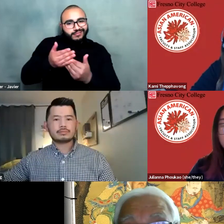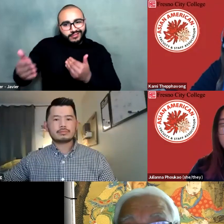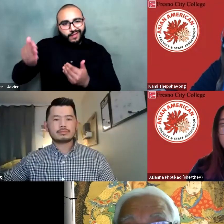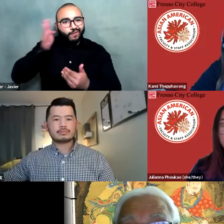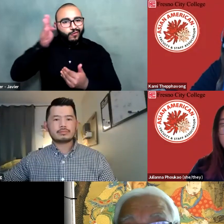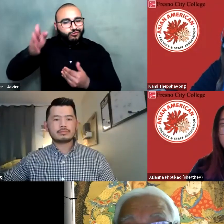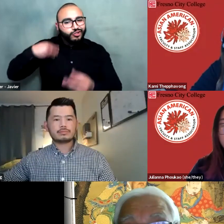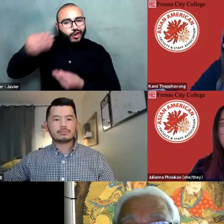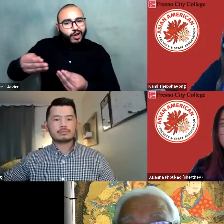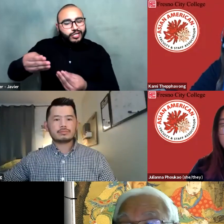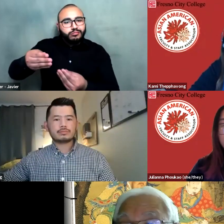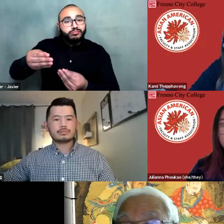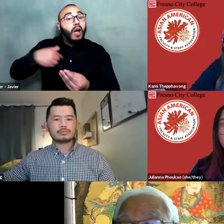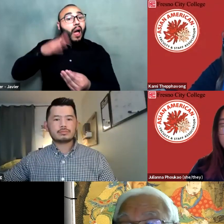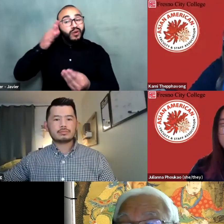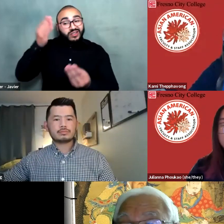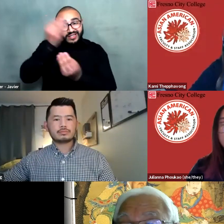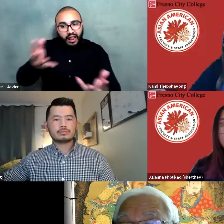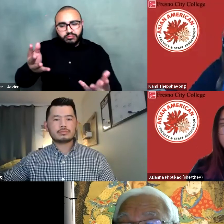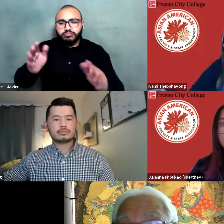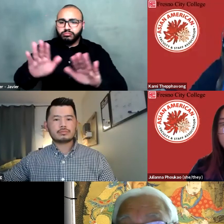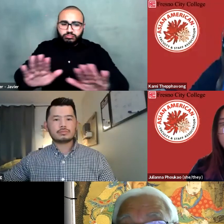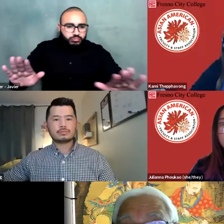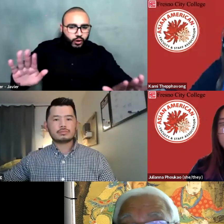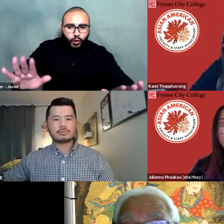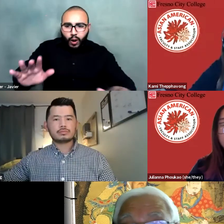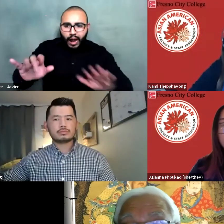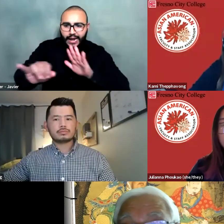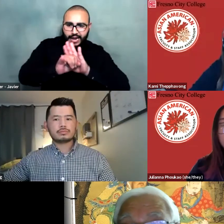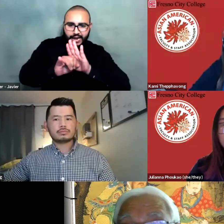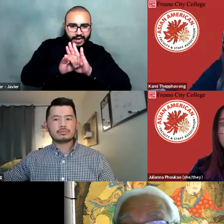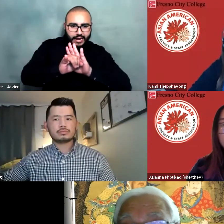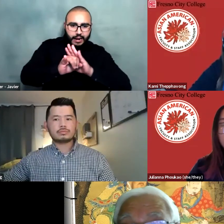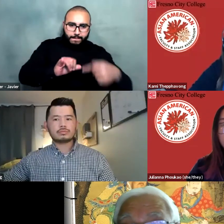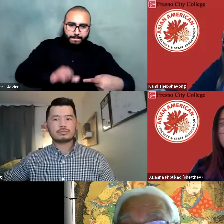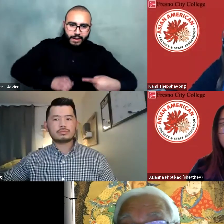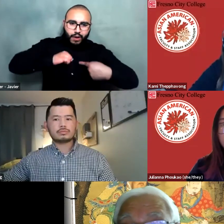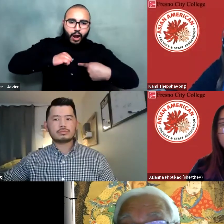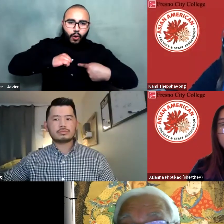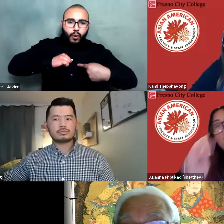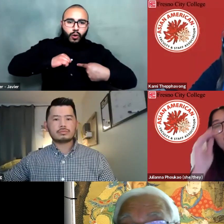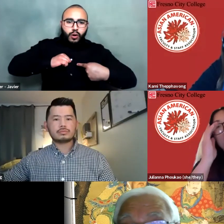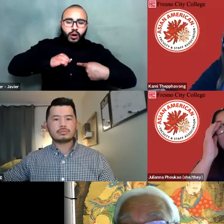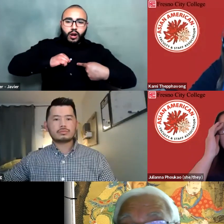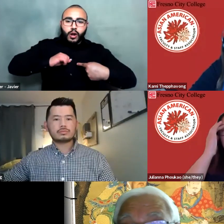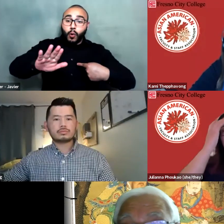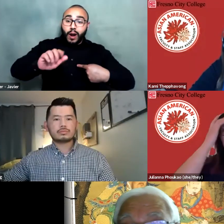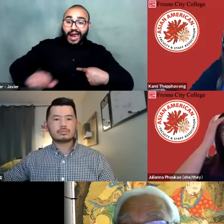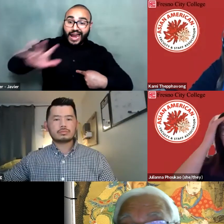say be proud of your identity. Be proud of your identity or your Asian